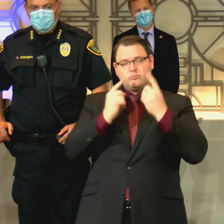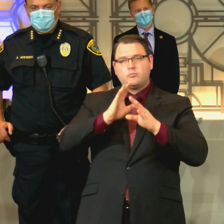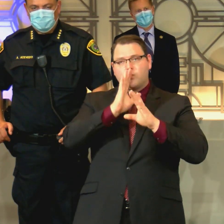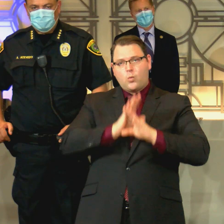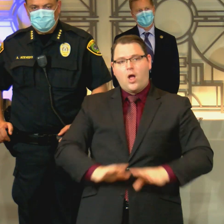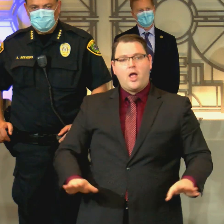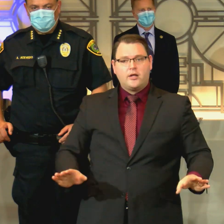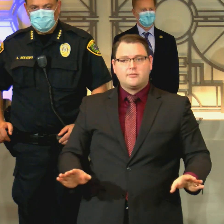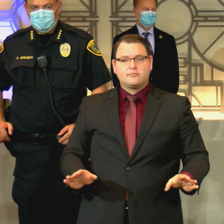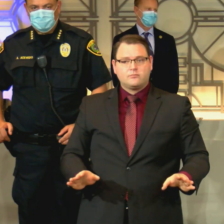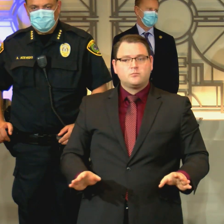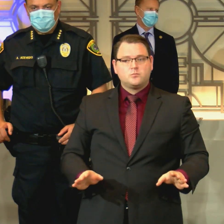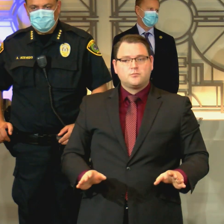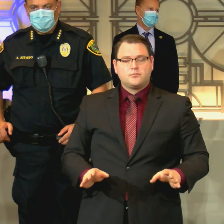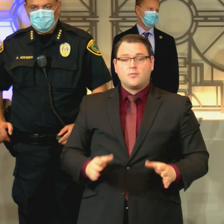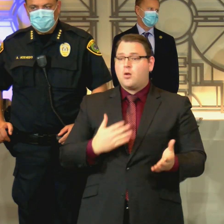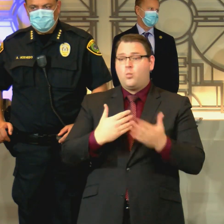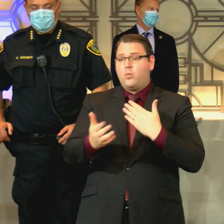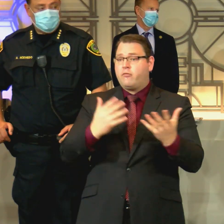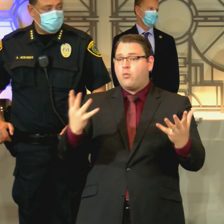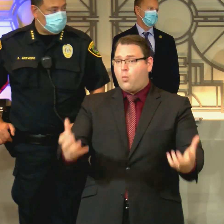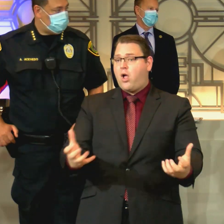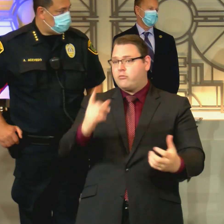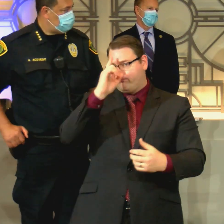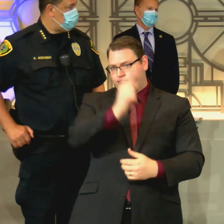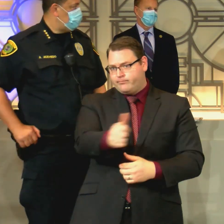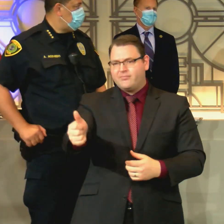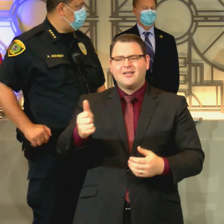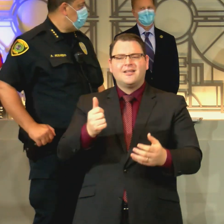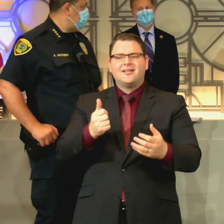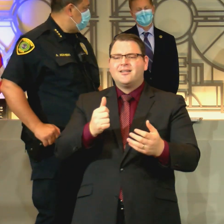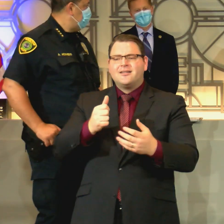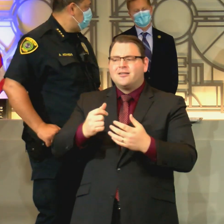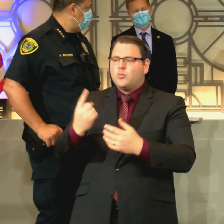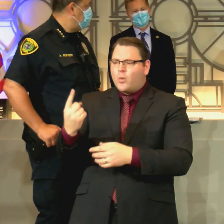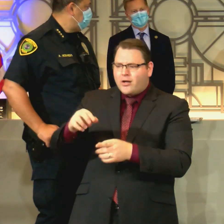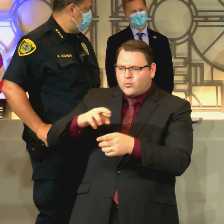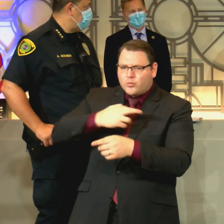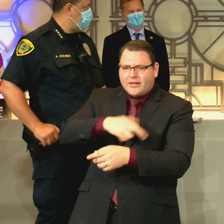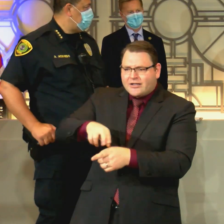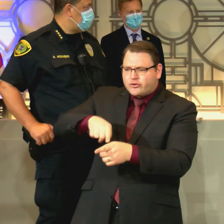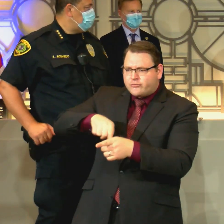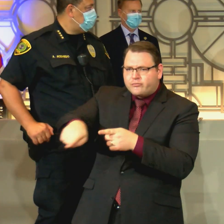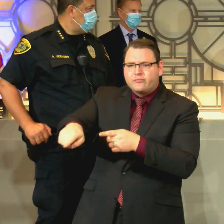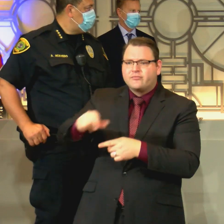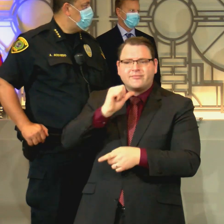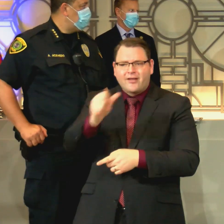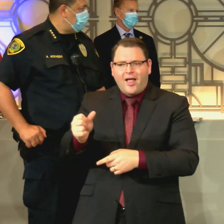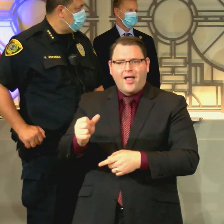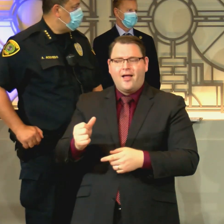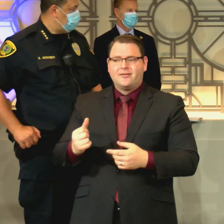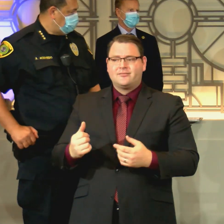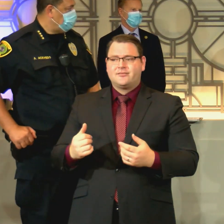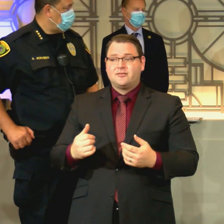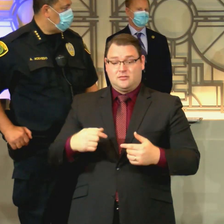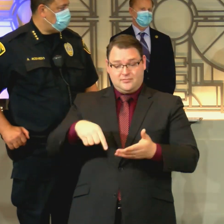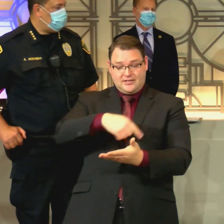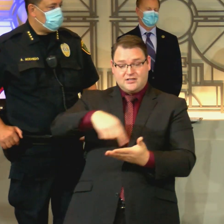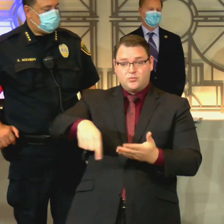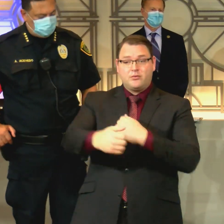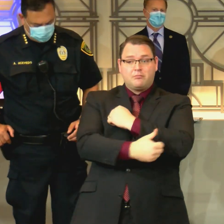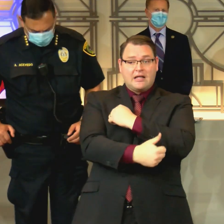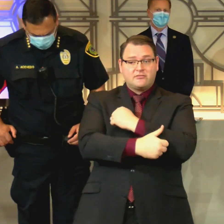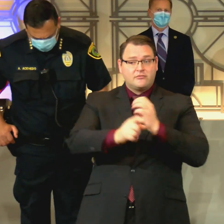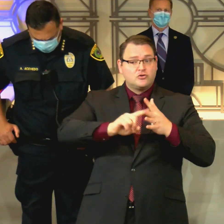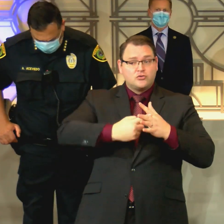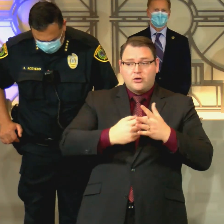do. And it's totally interdenominational, so it's not just based on any one faith. Passover starts this week as well.